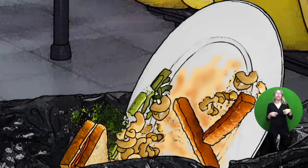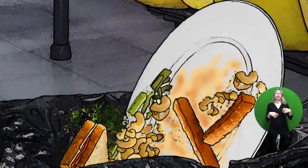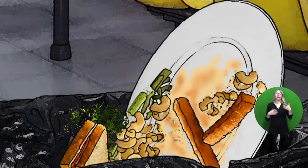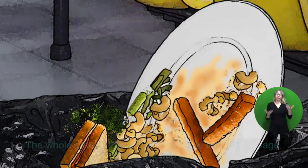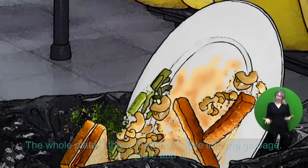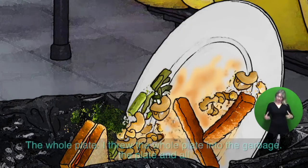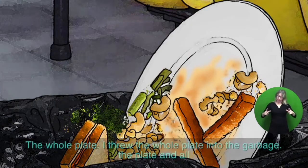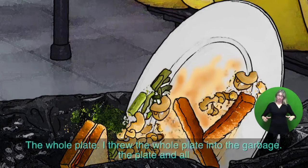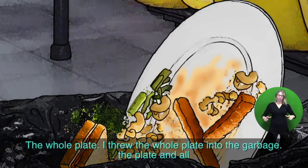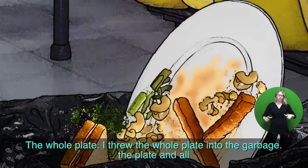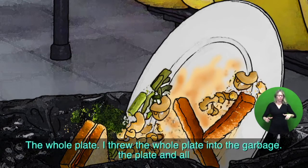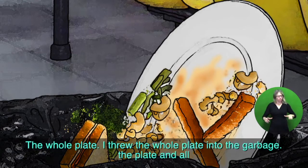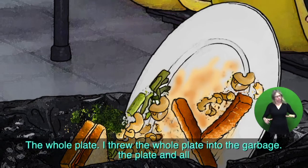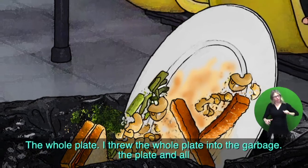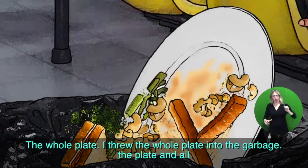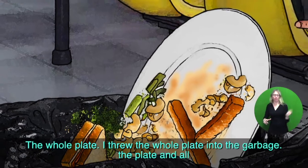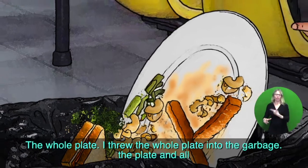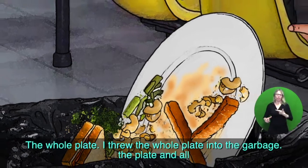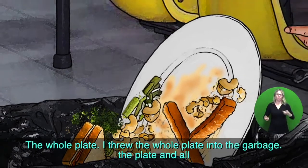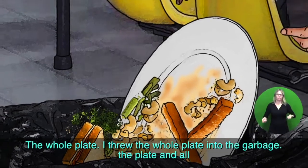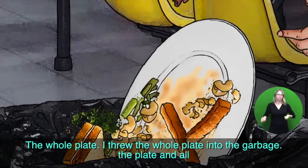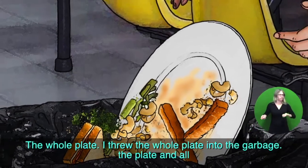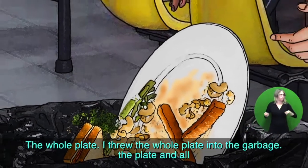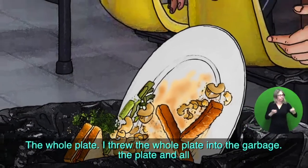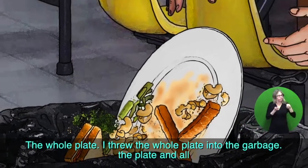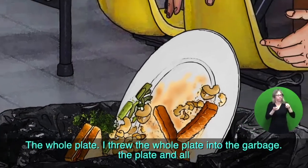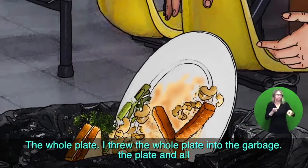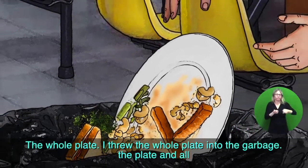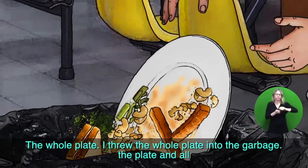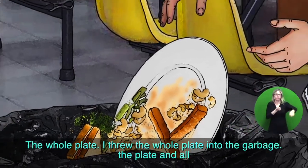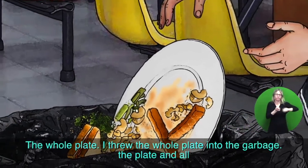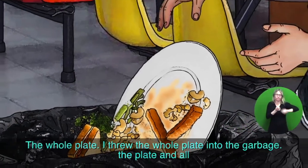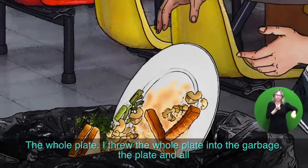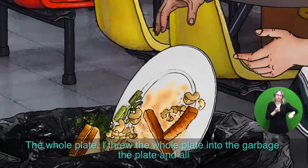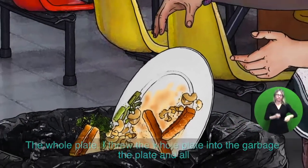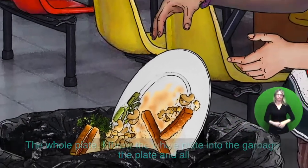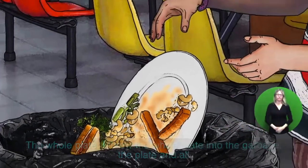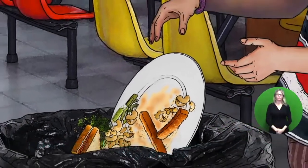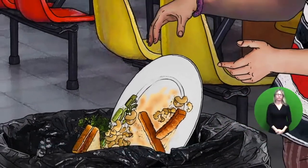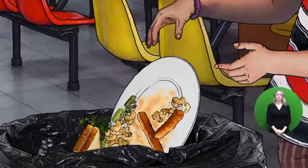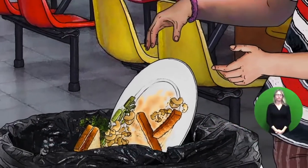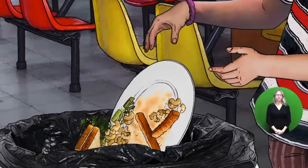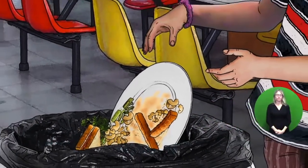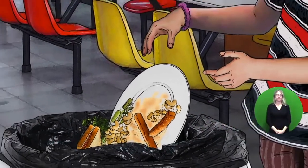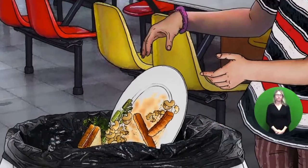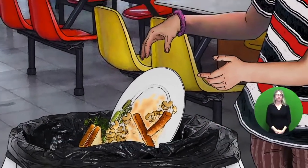But the whole thing, she threw the whole thing in the garbage, the plate.